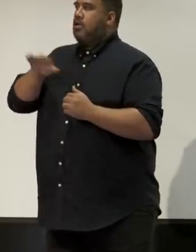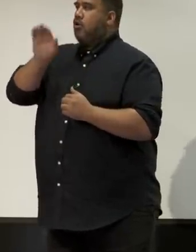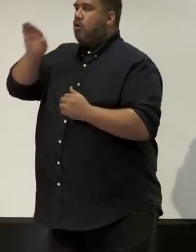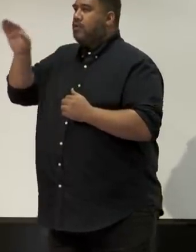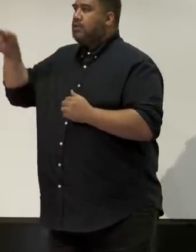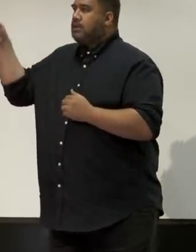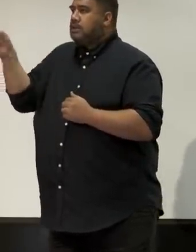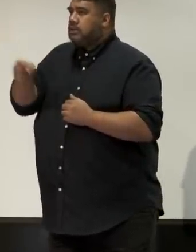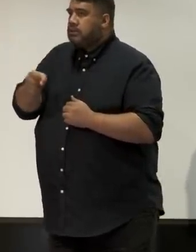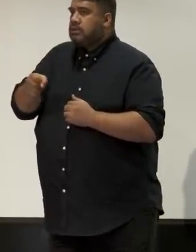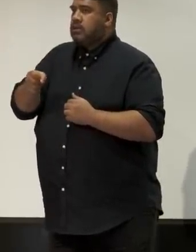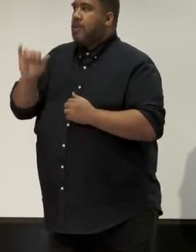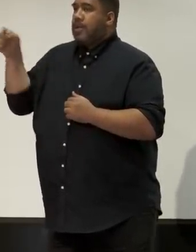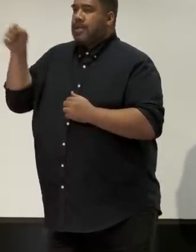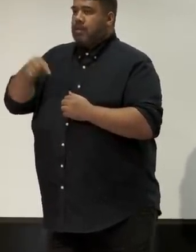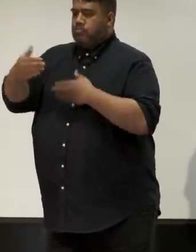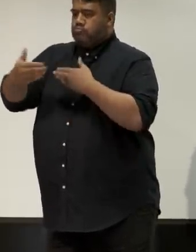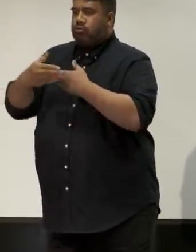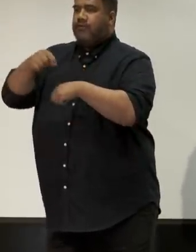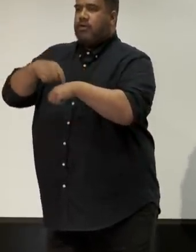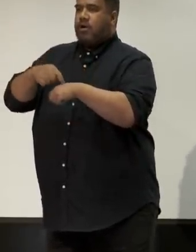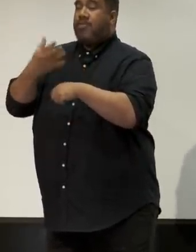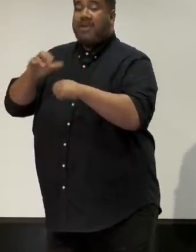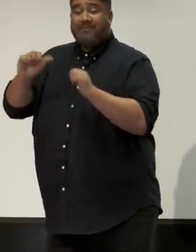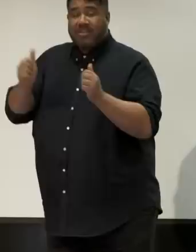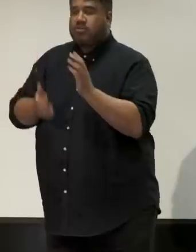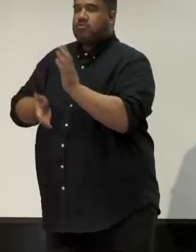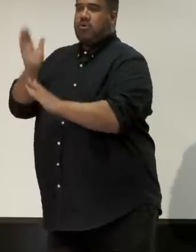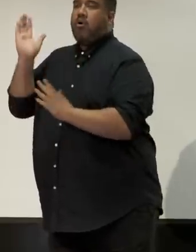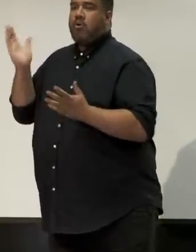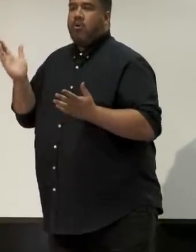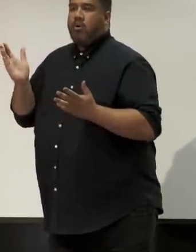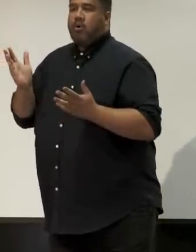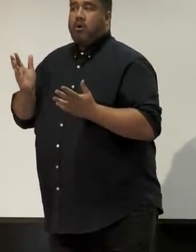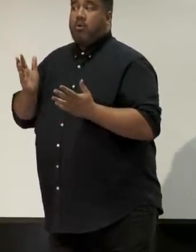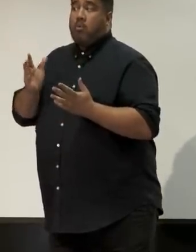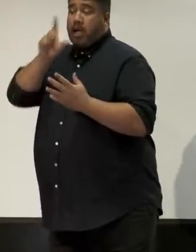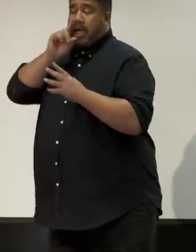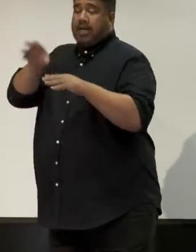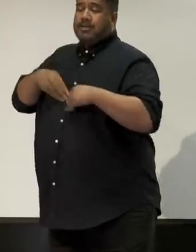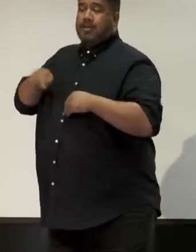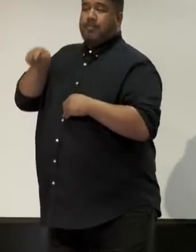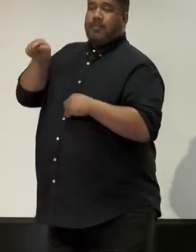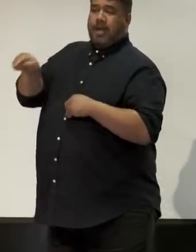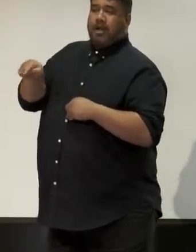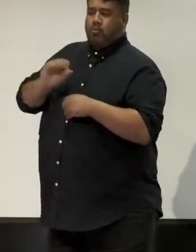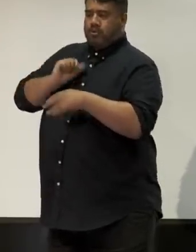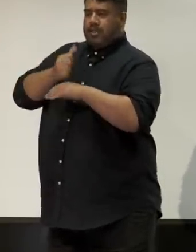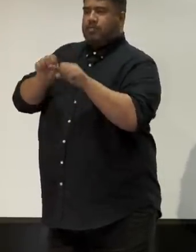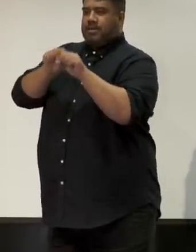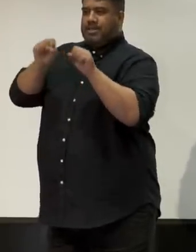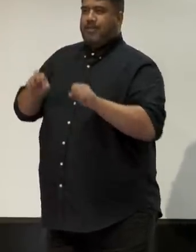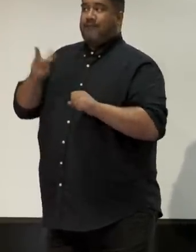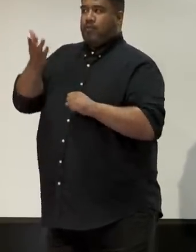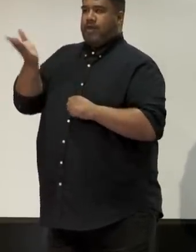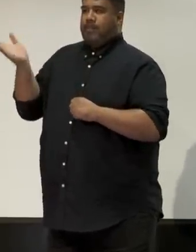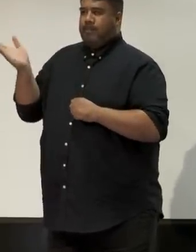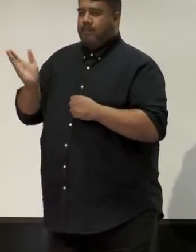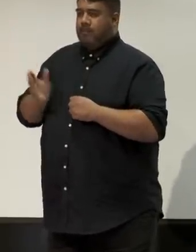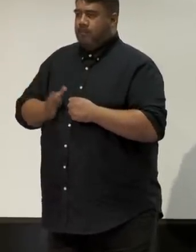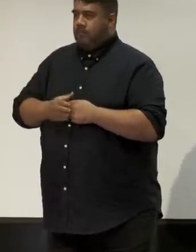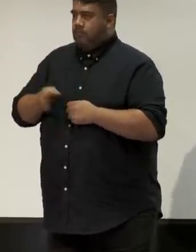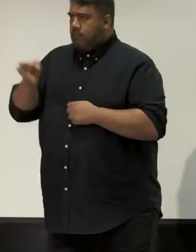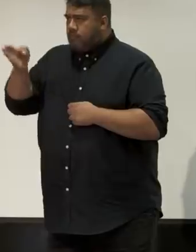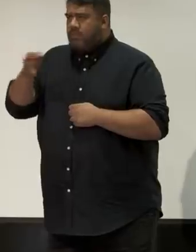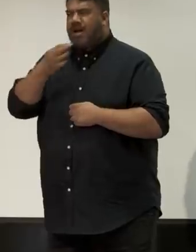of time to do a job and then leave. So we will continue to need a mechanism for that. Audrey? Can you clarify the rules for